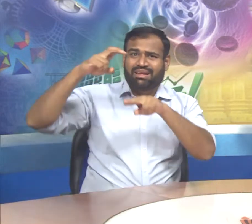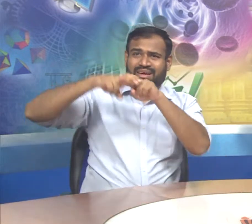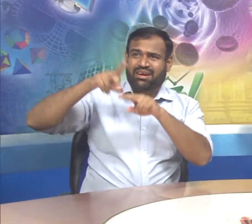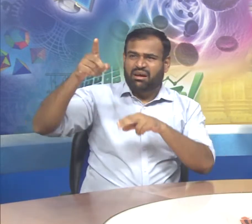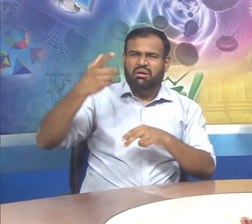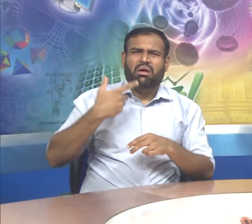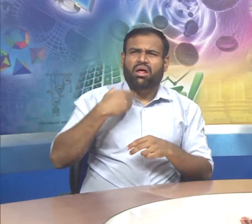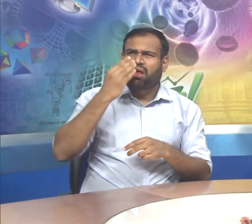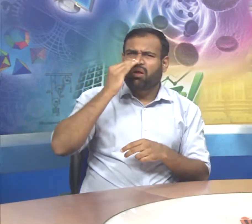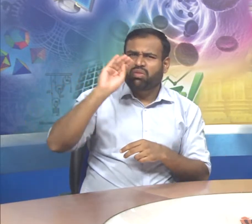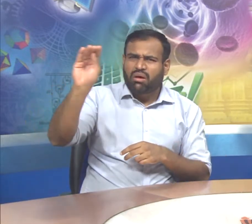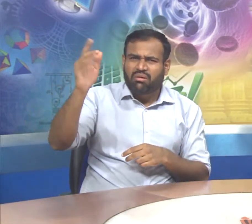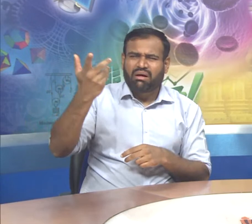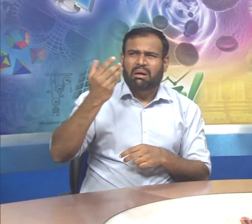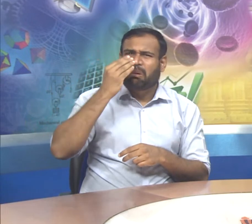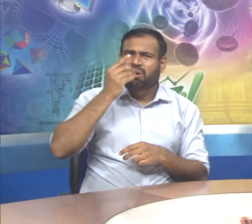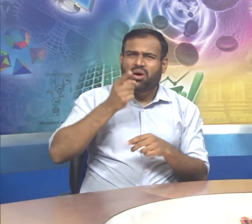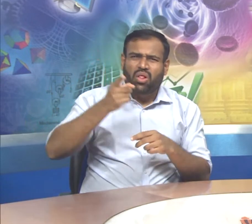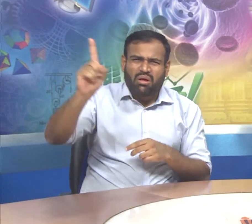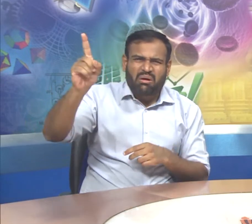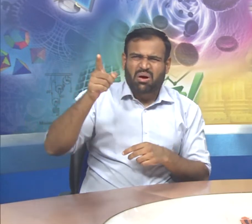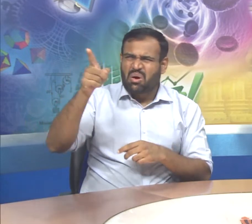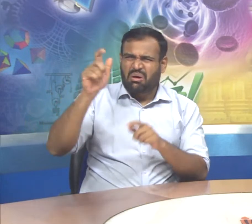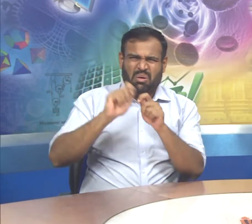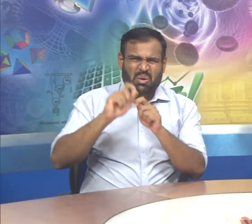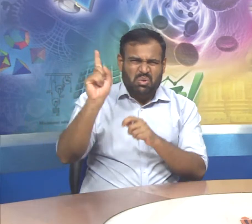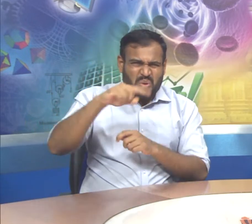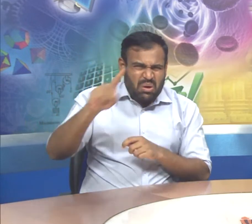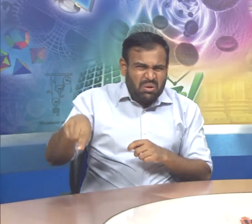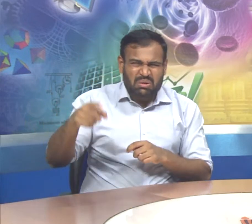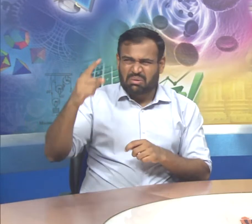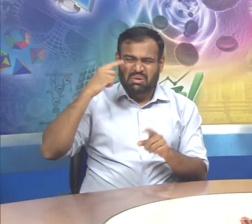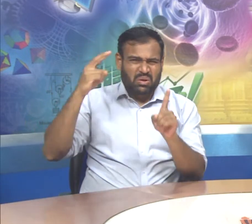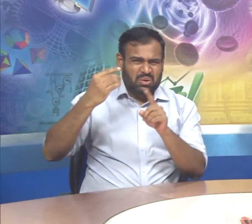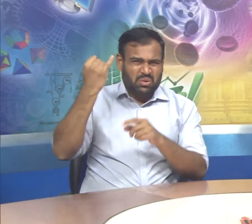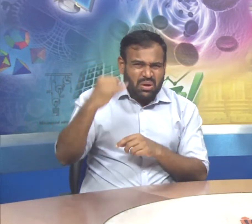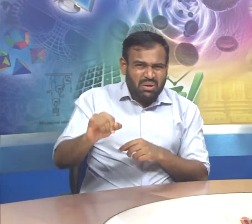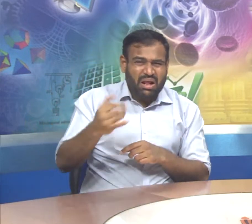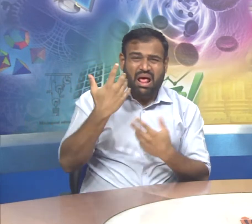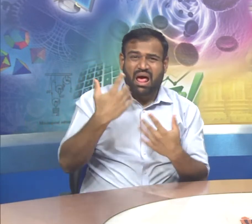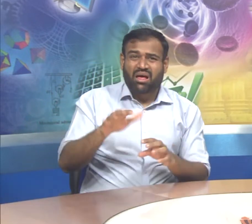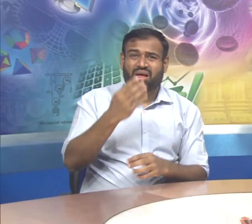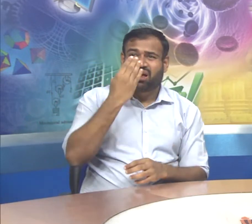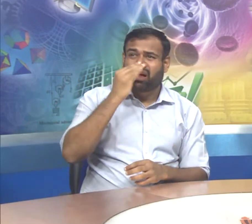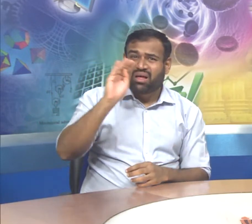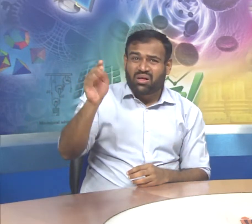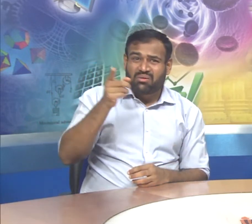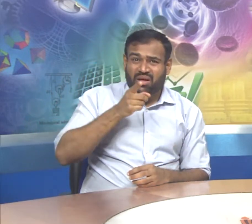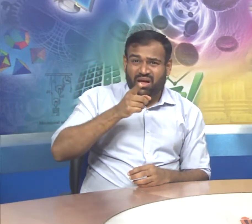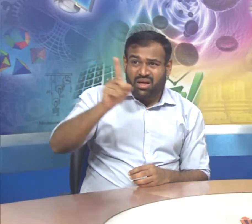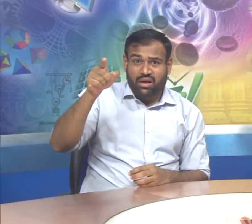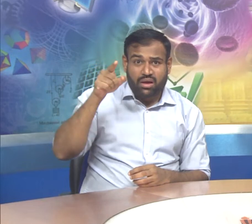person to jail who may have committed contempt of the court.